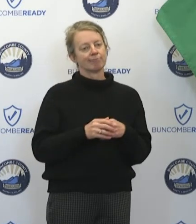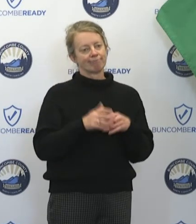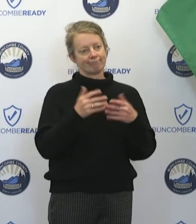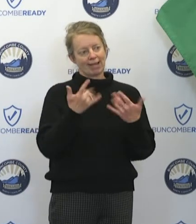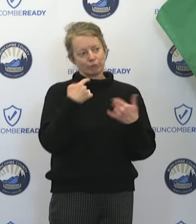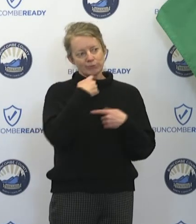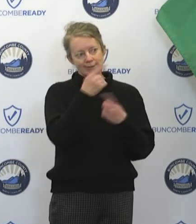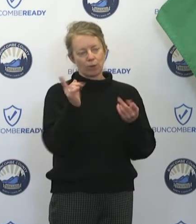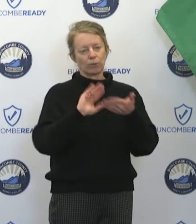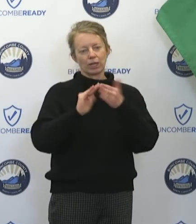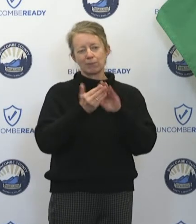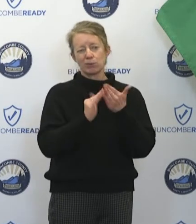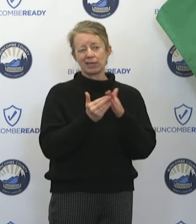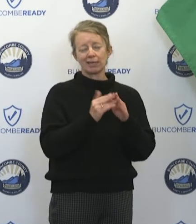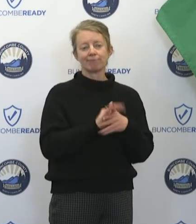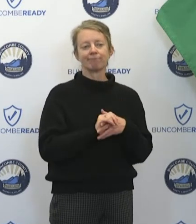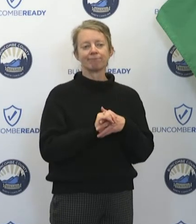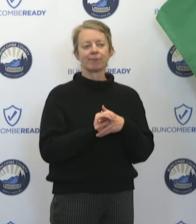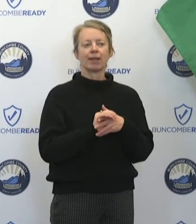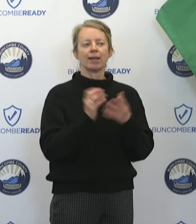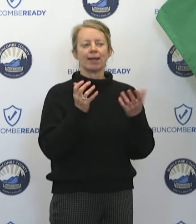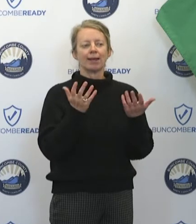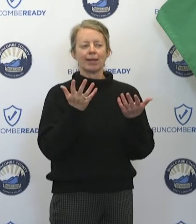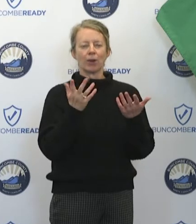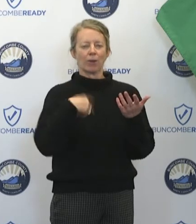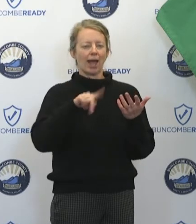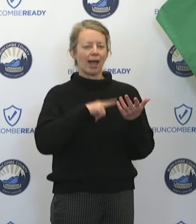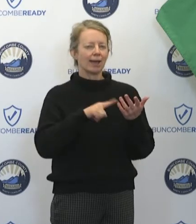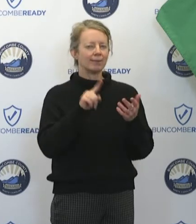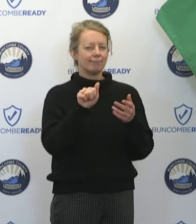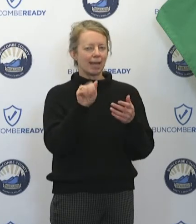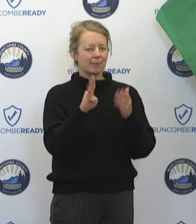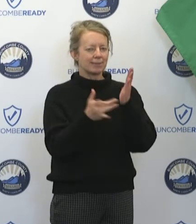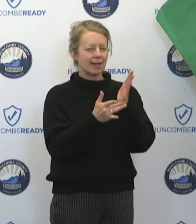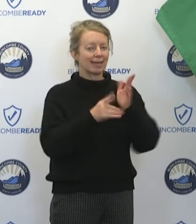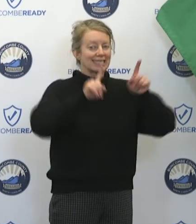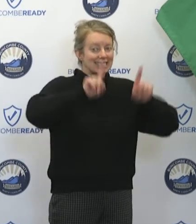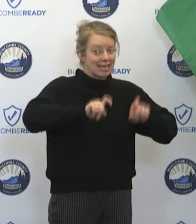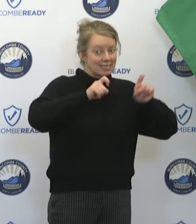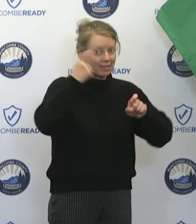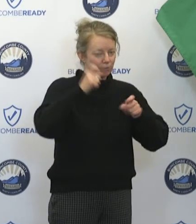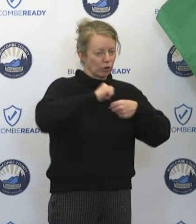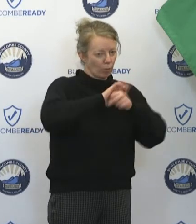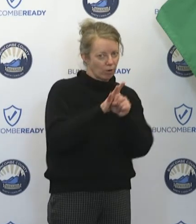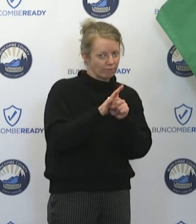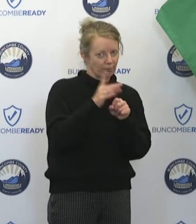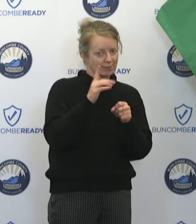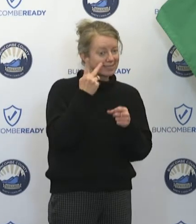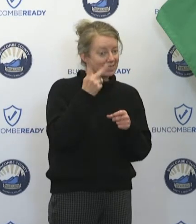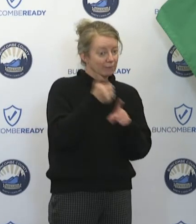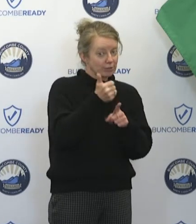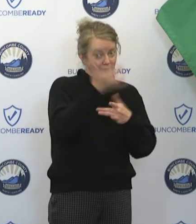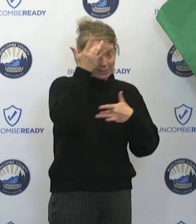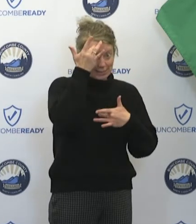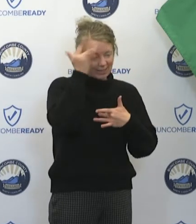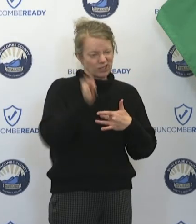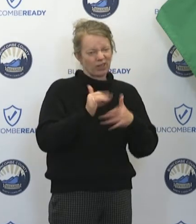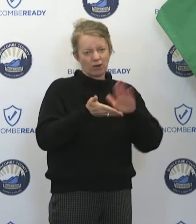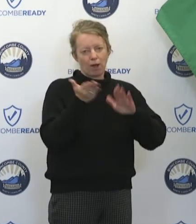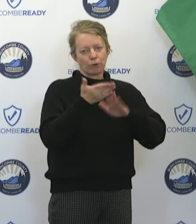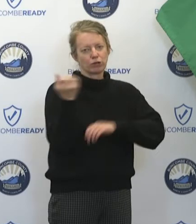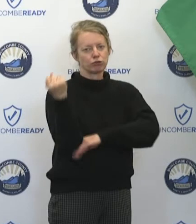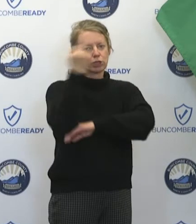low turnout at our Buncombe County testing site at AB Tech, we have decided to sunset the testing operations. This change is